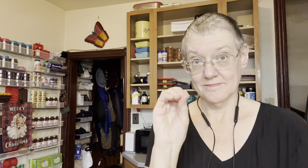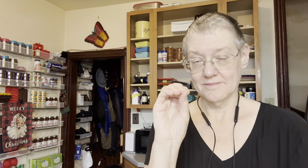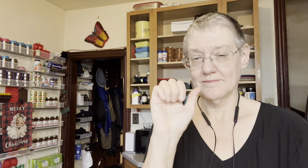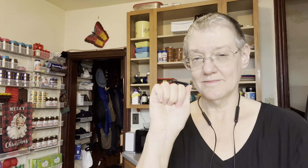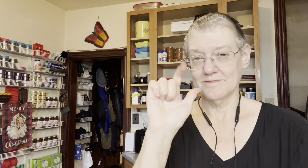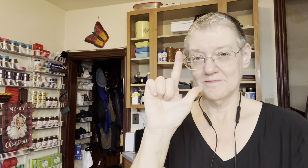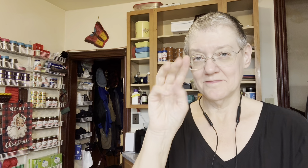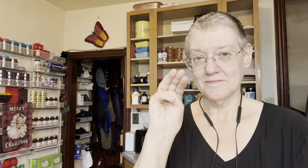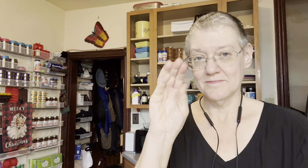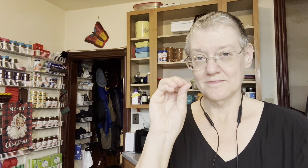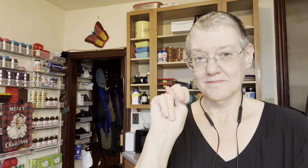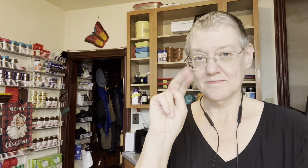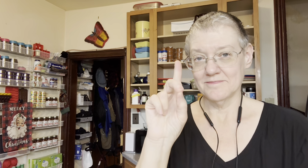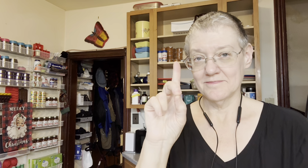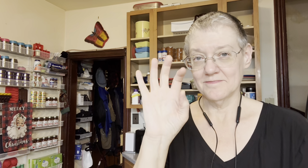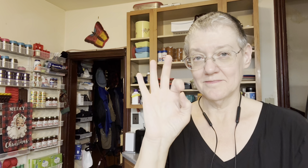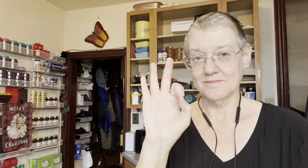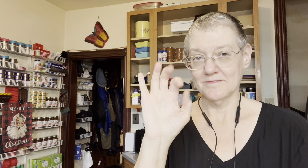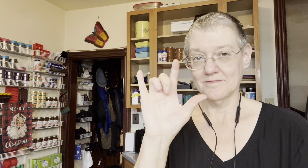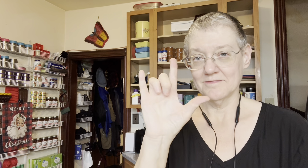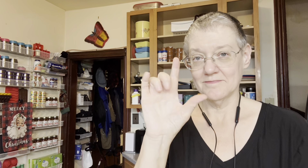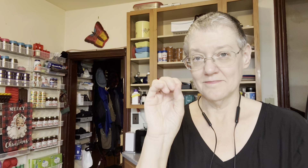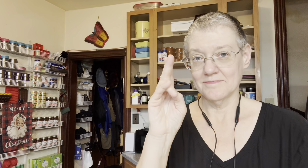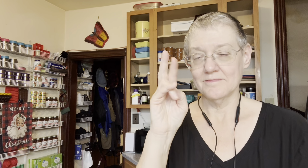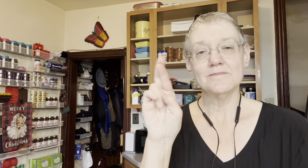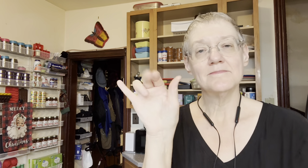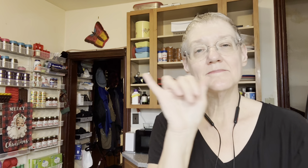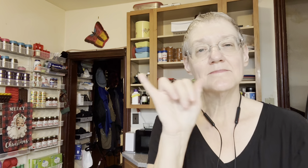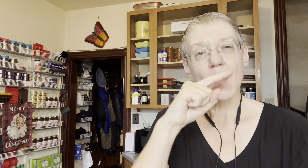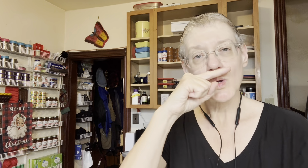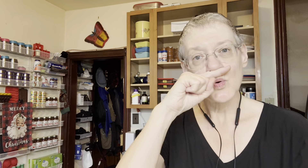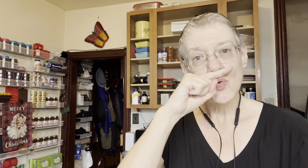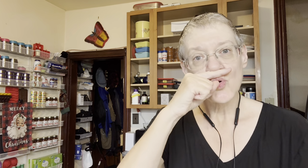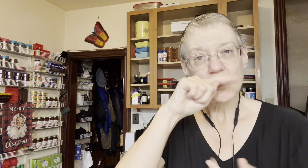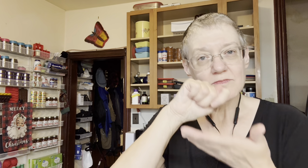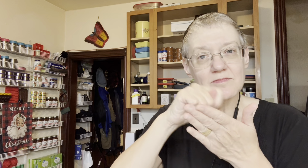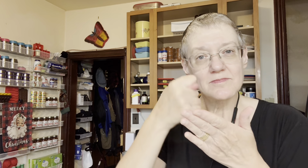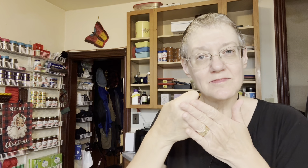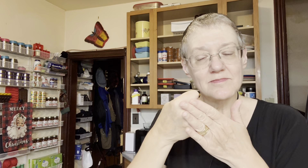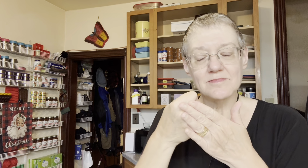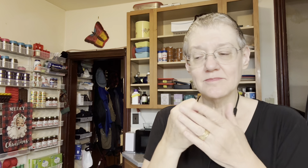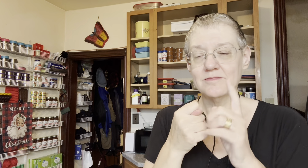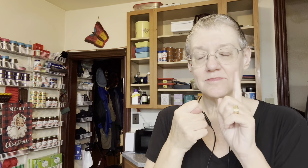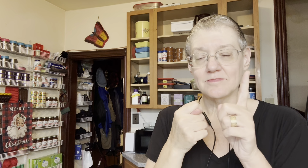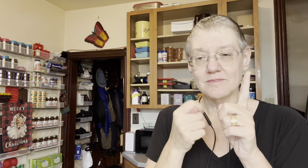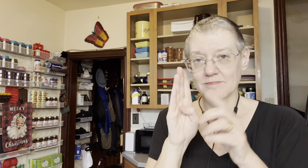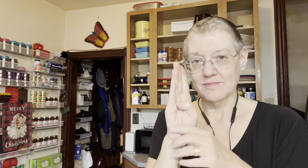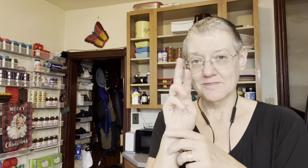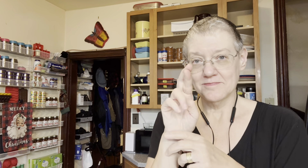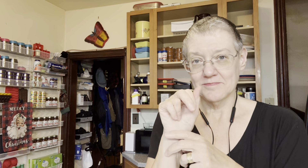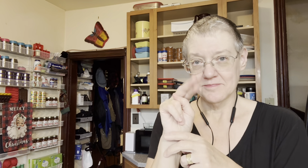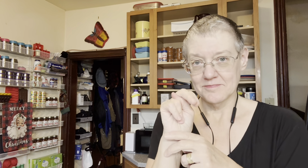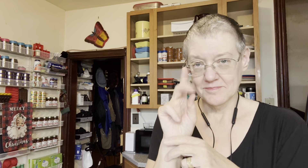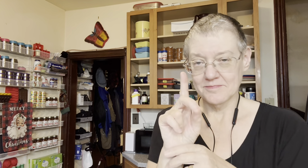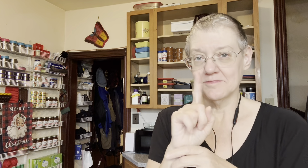They're keto almond flour tortillas. They're like a corn tortilla. The brand